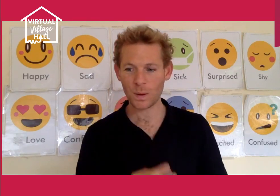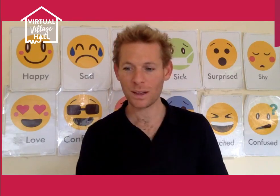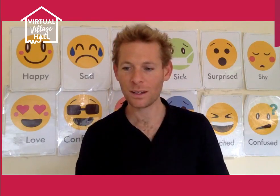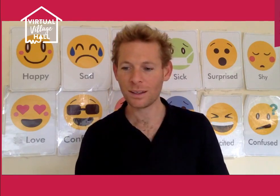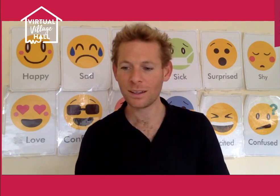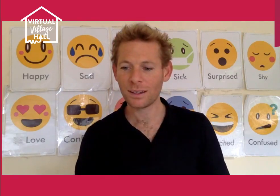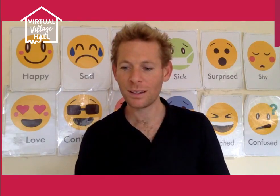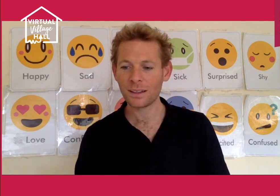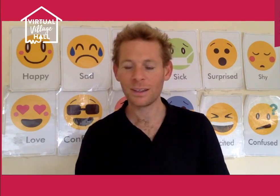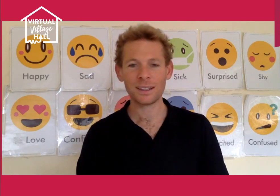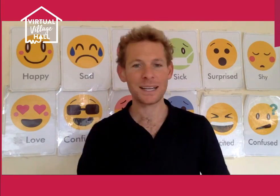Number four,